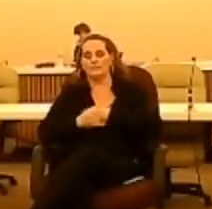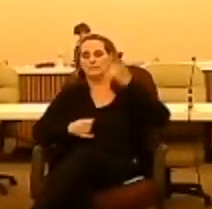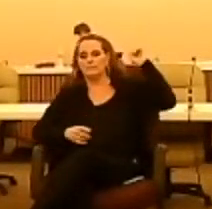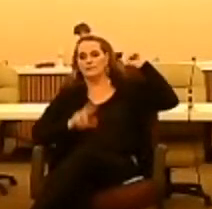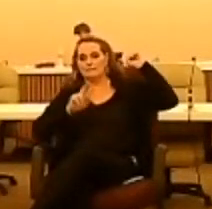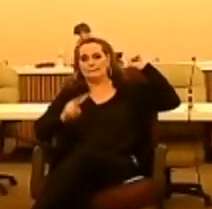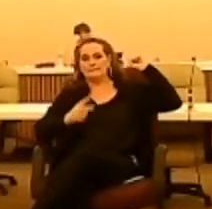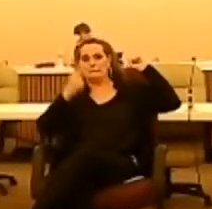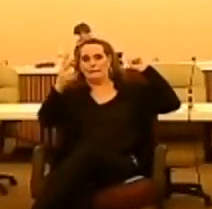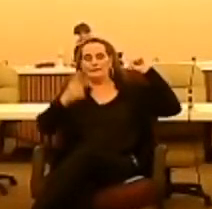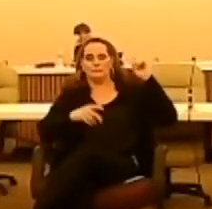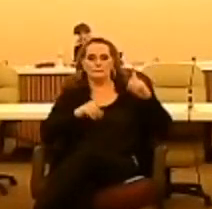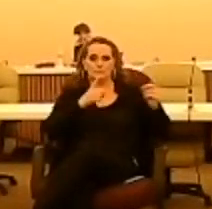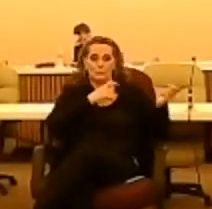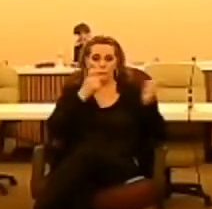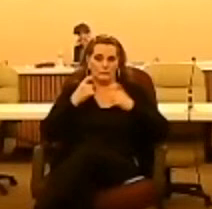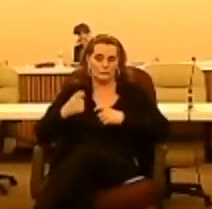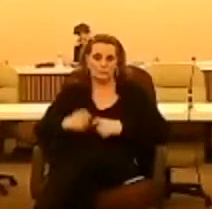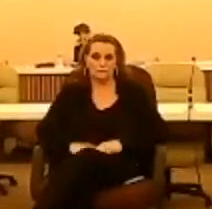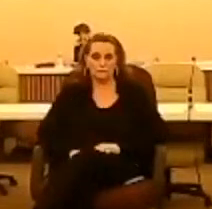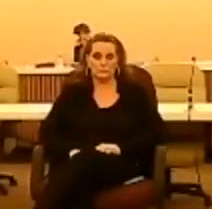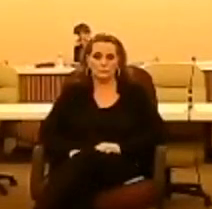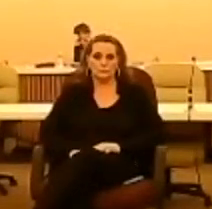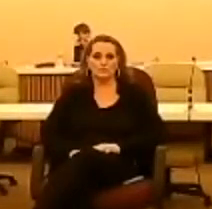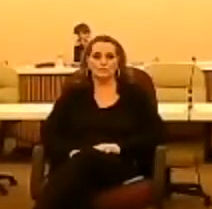Any questions?